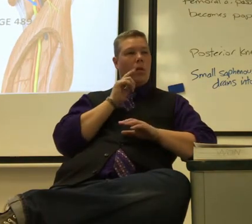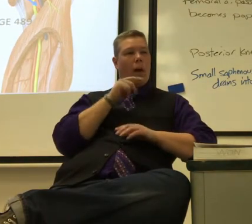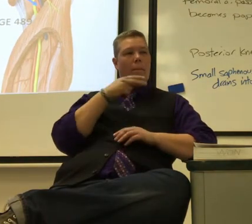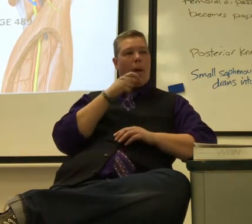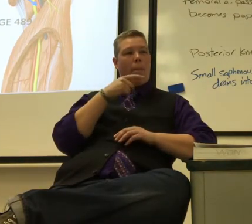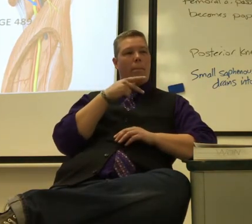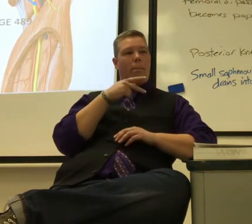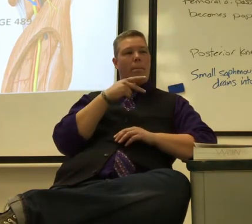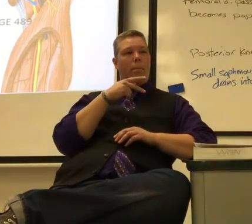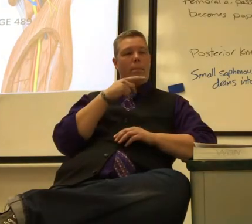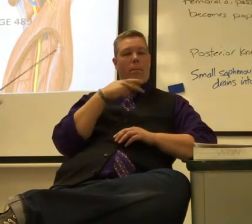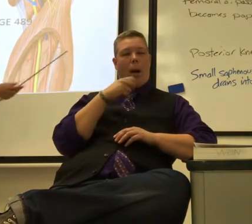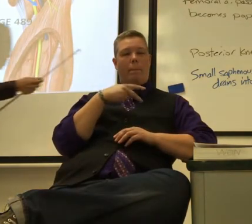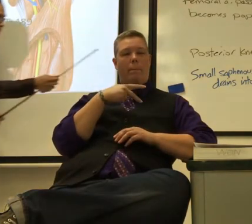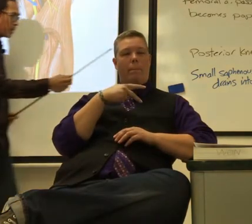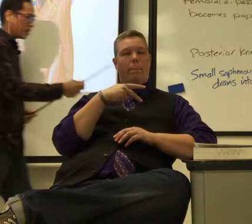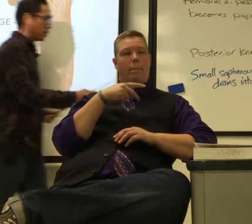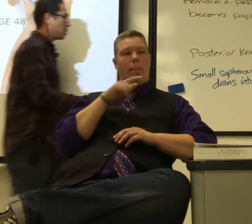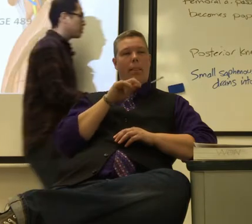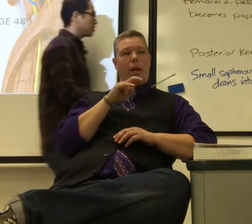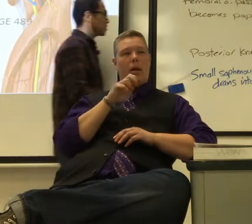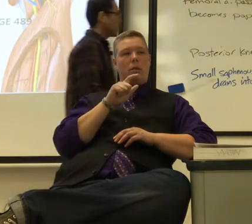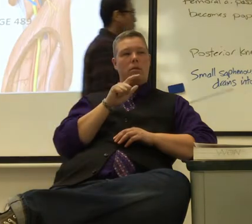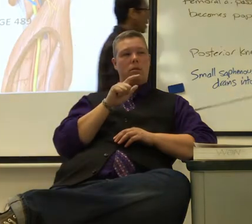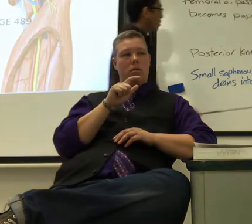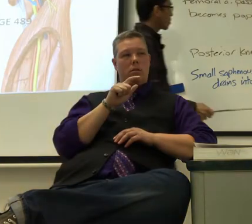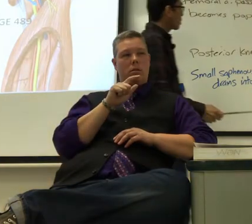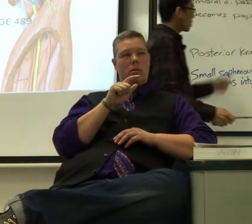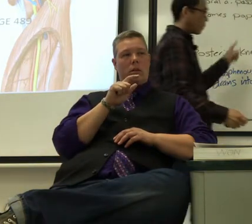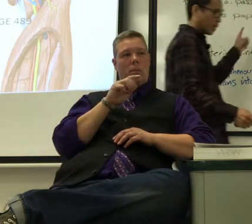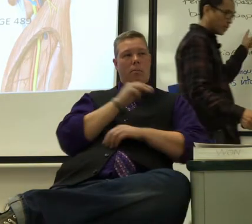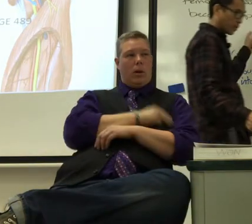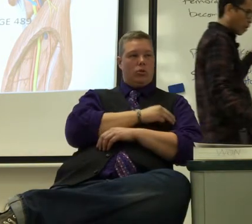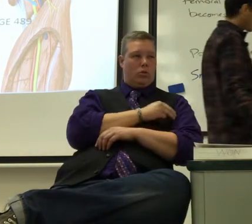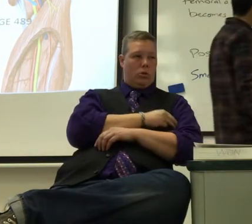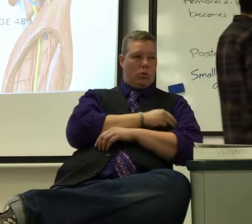a landmark for you to see where